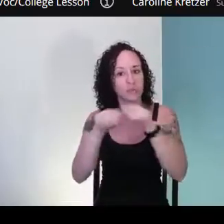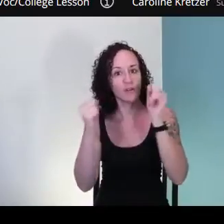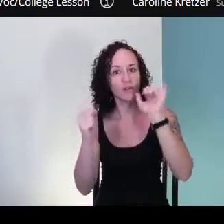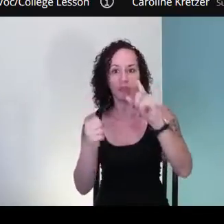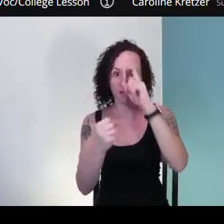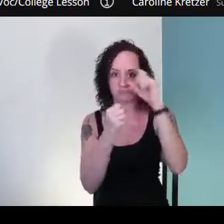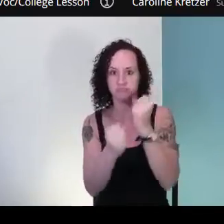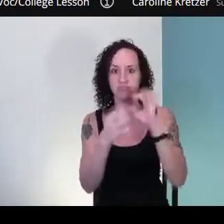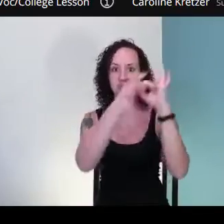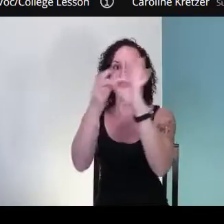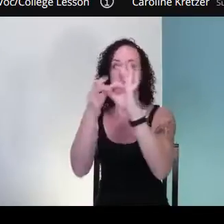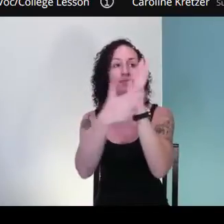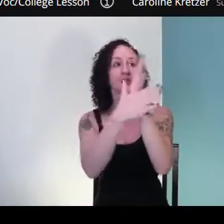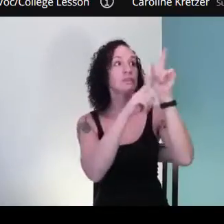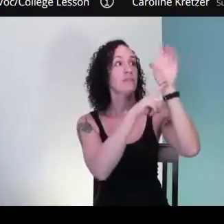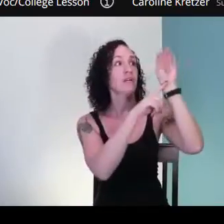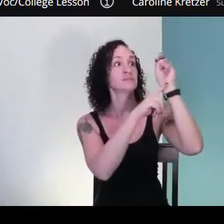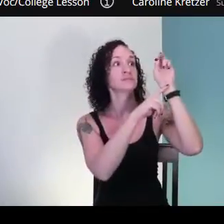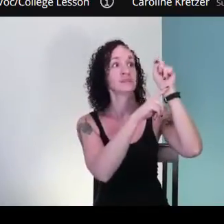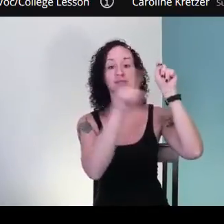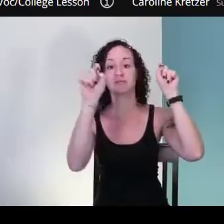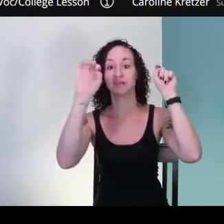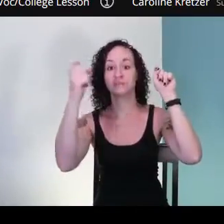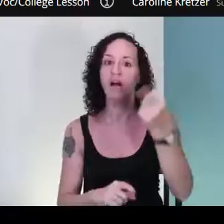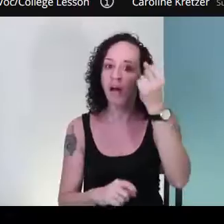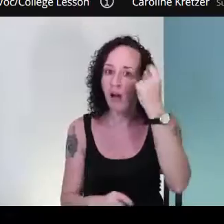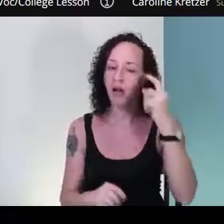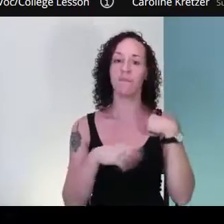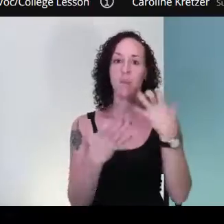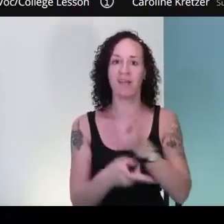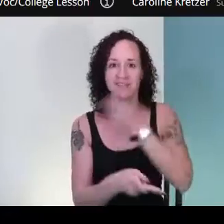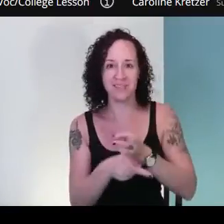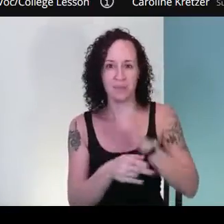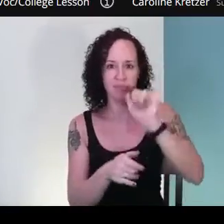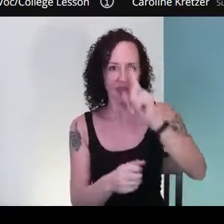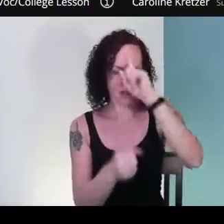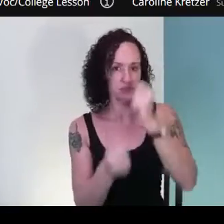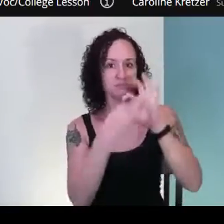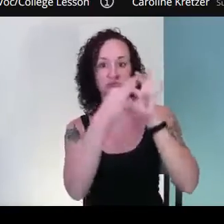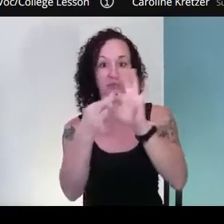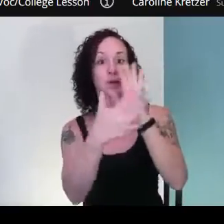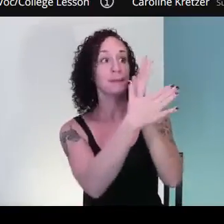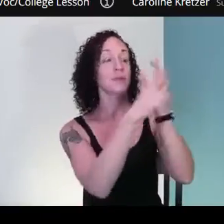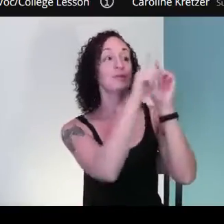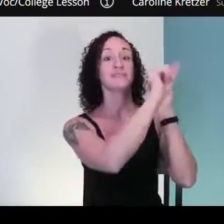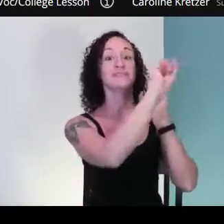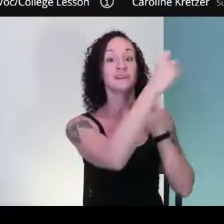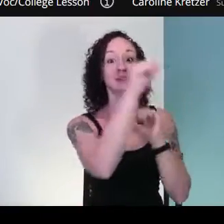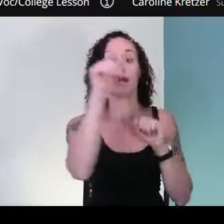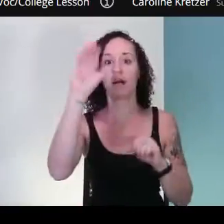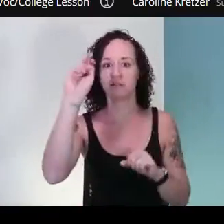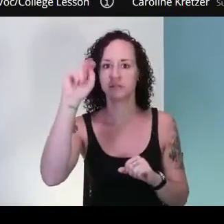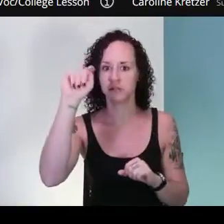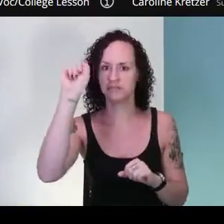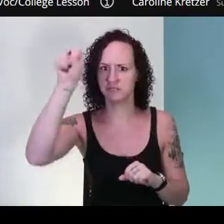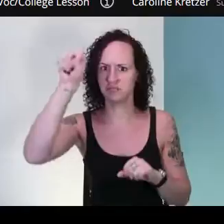Usually, sex. But it's common, but it's not the only thing related to consent. There's something we should avoid